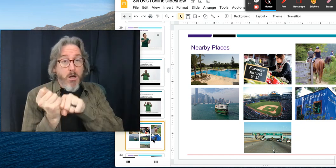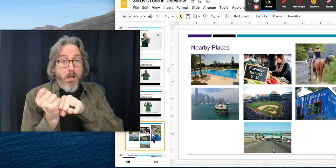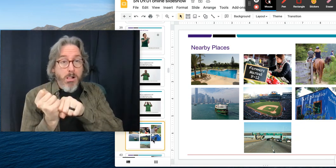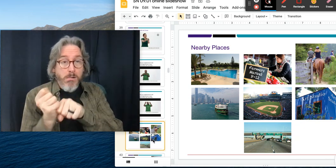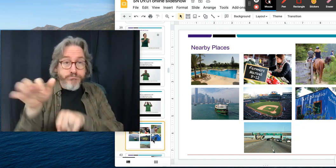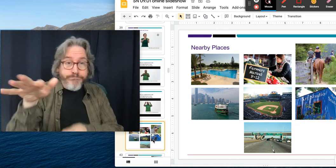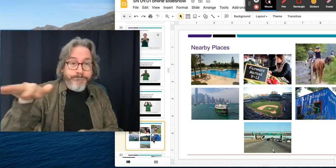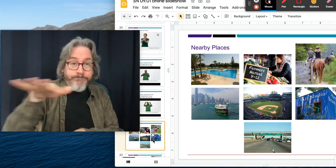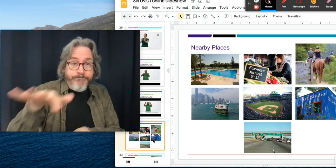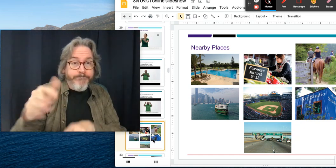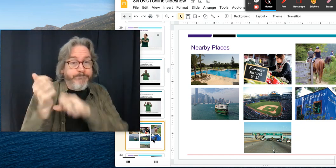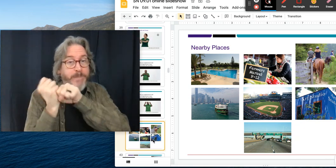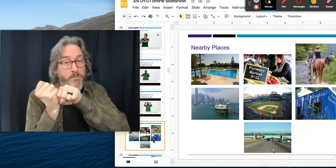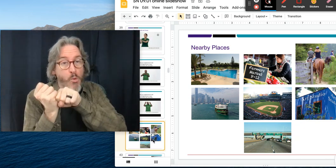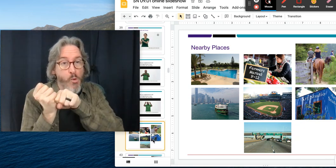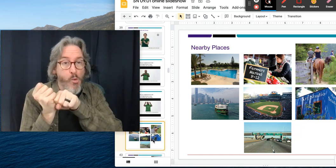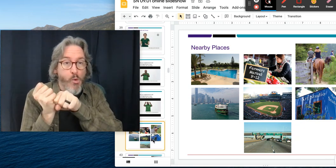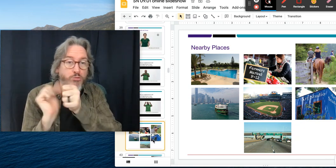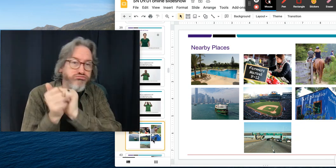Baseball,